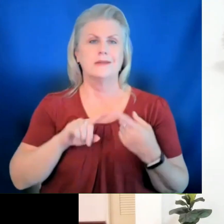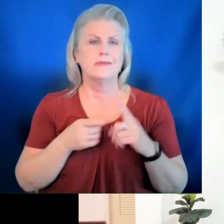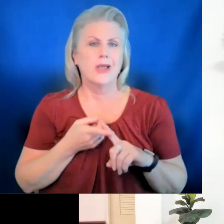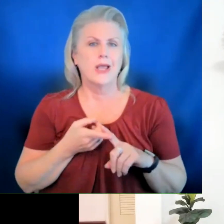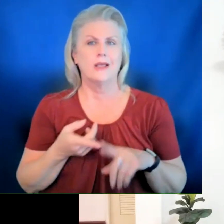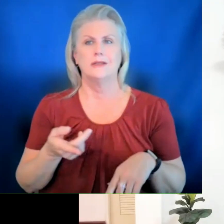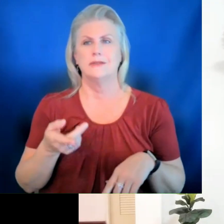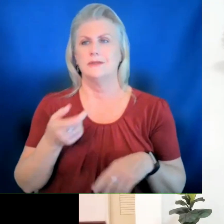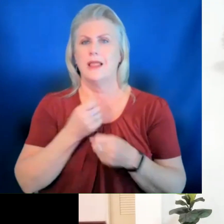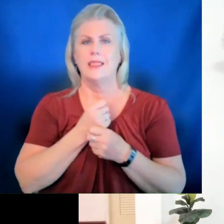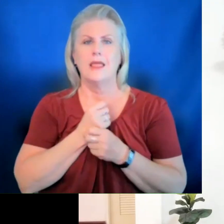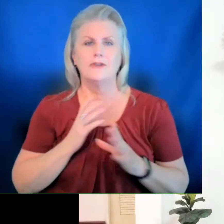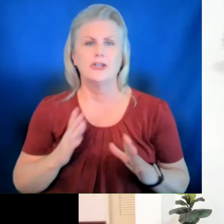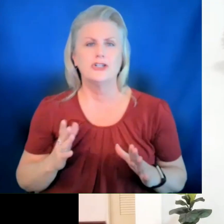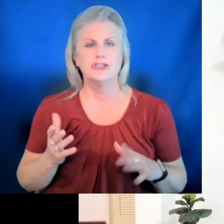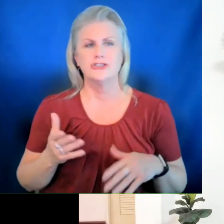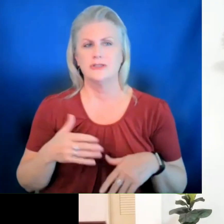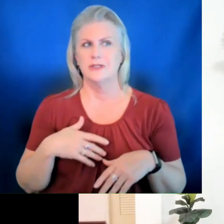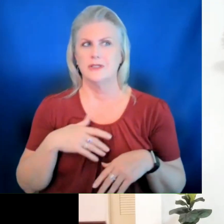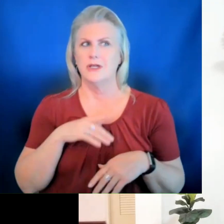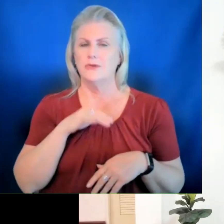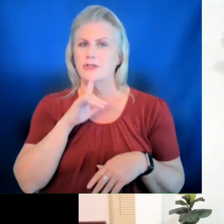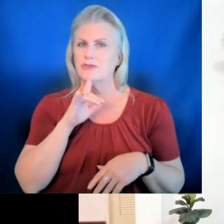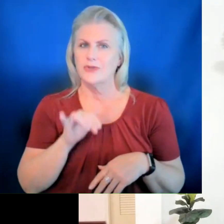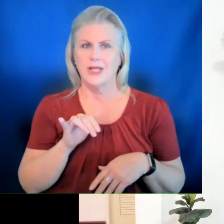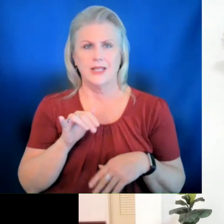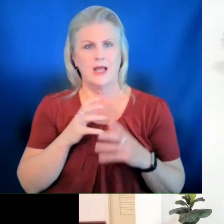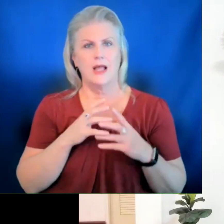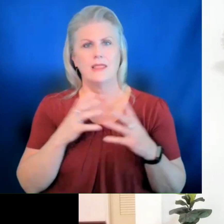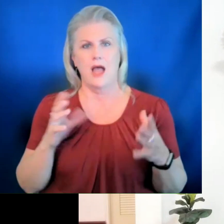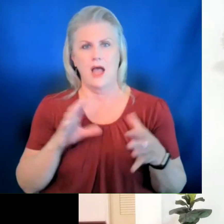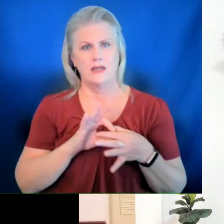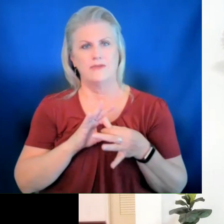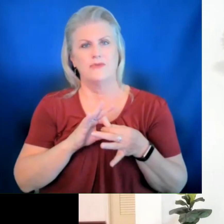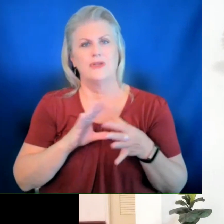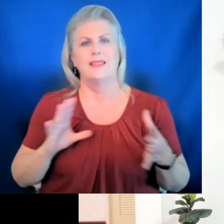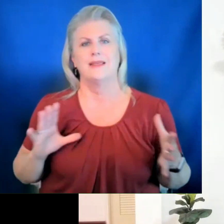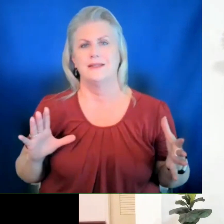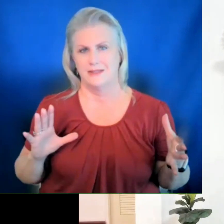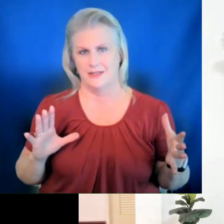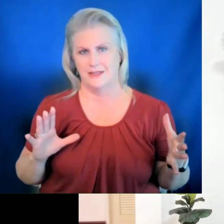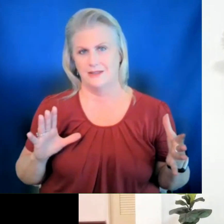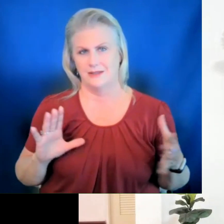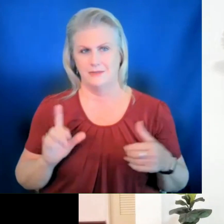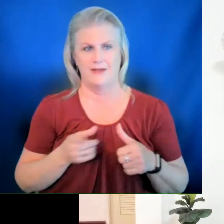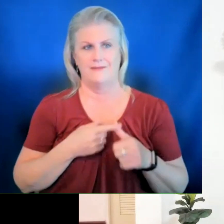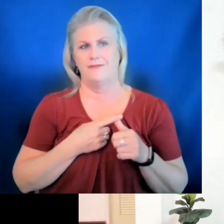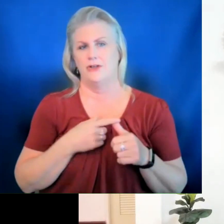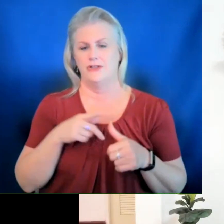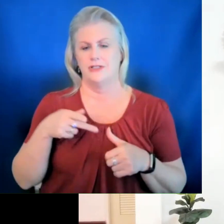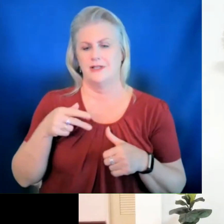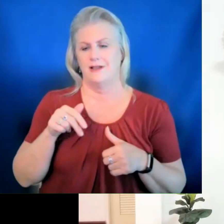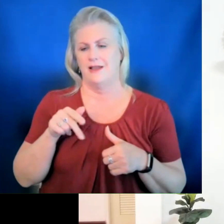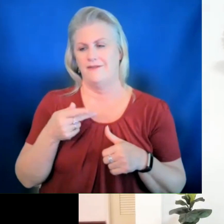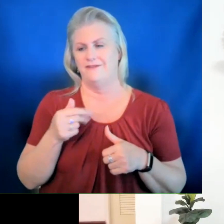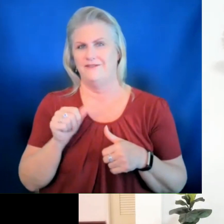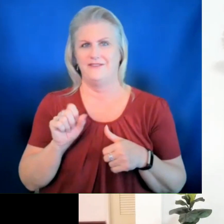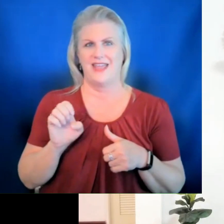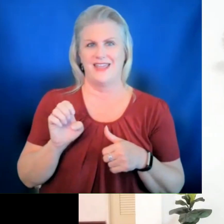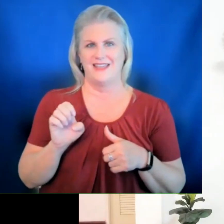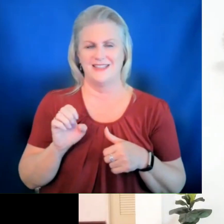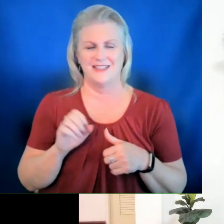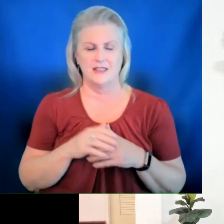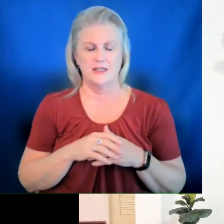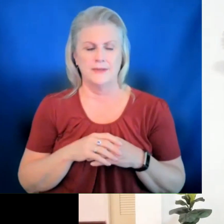past friends, past lovers. So it was really a lot of releasing in my first phase of these